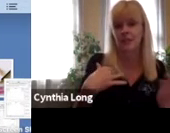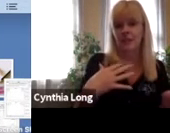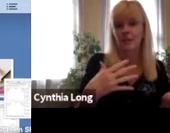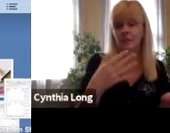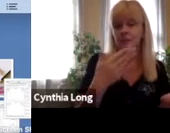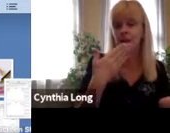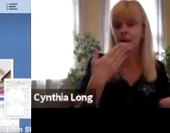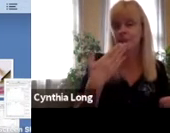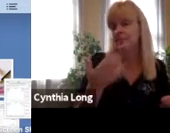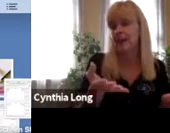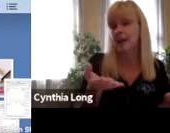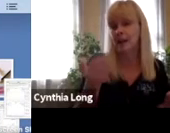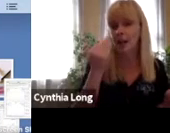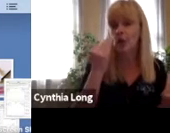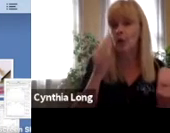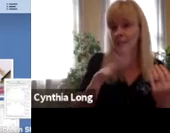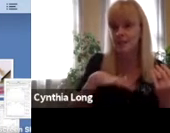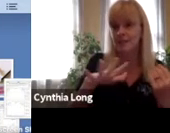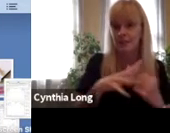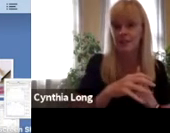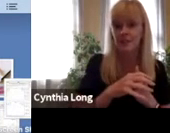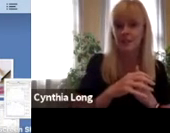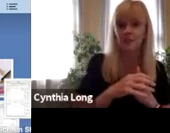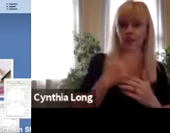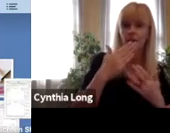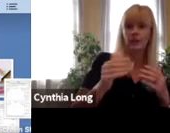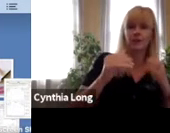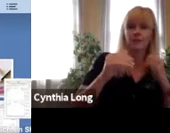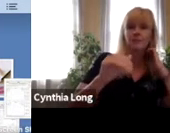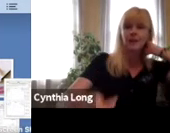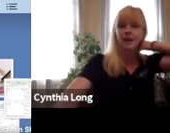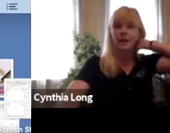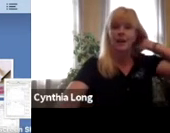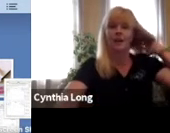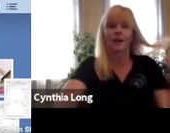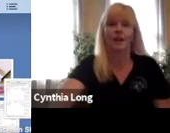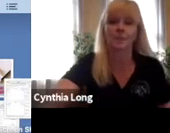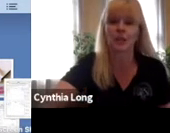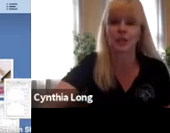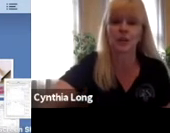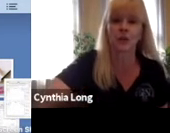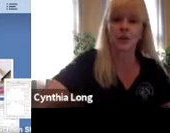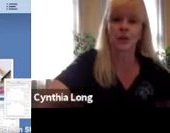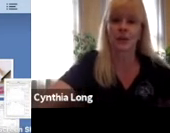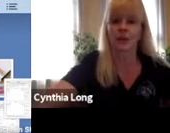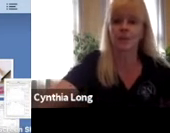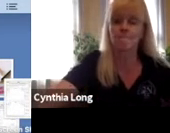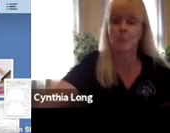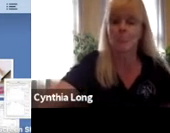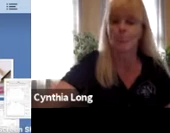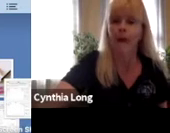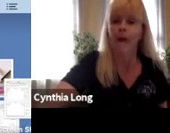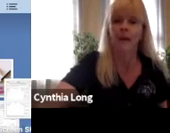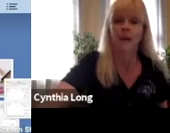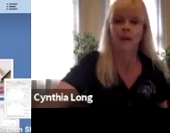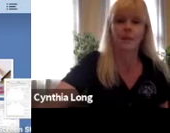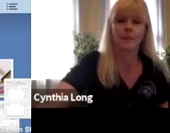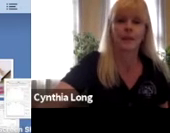my specialty. I know this field really good. Okay, let me show you